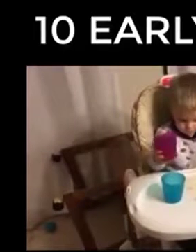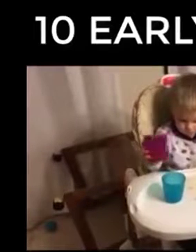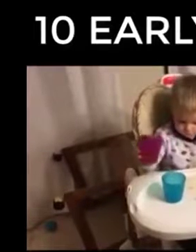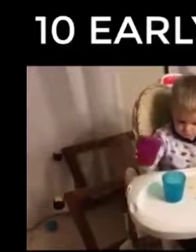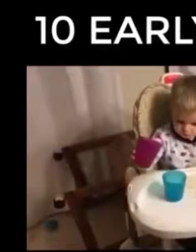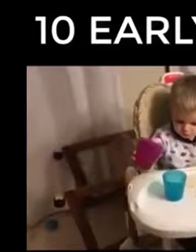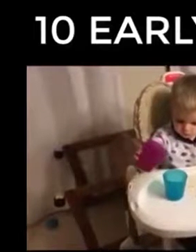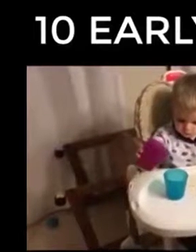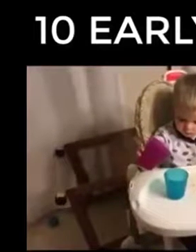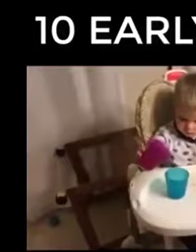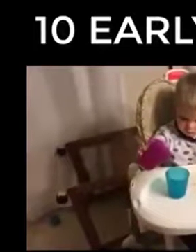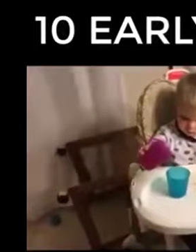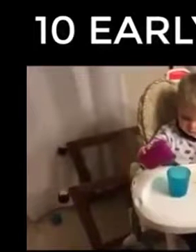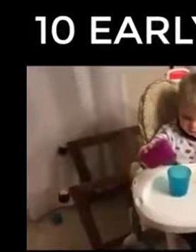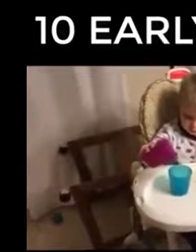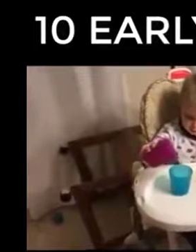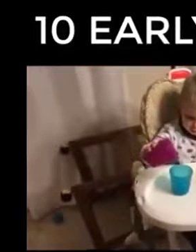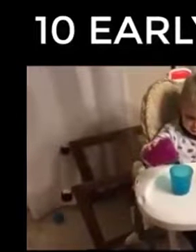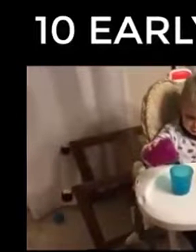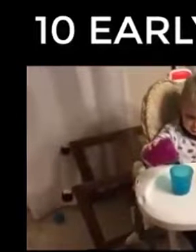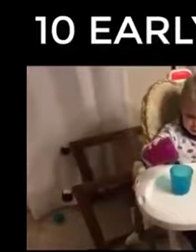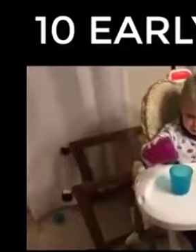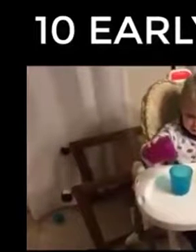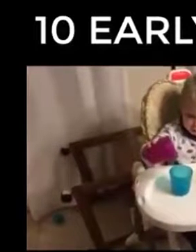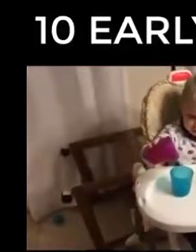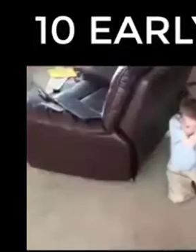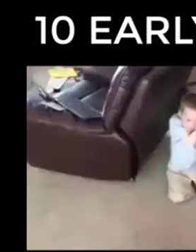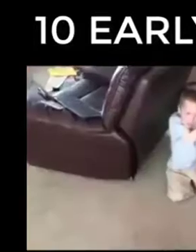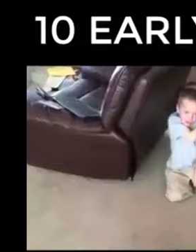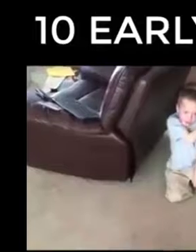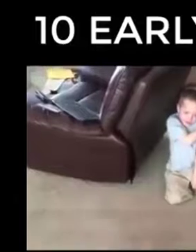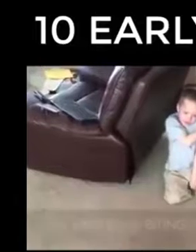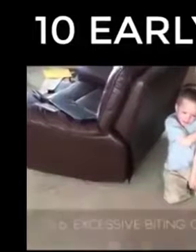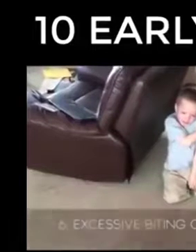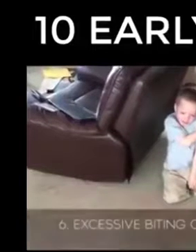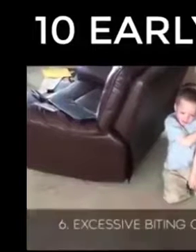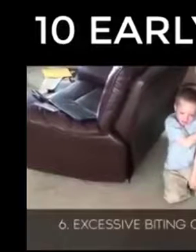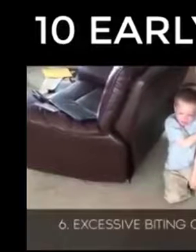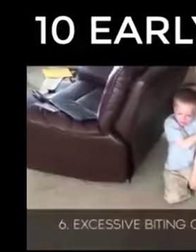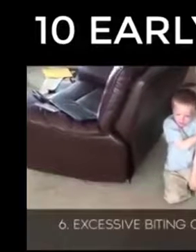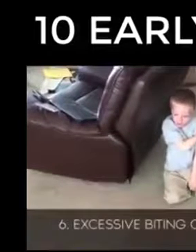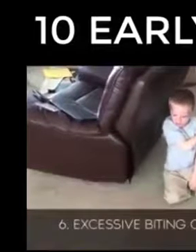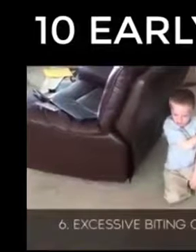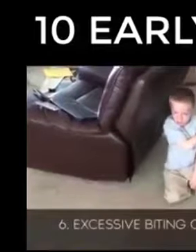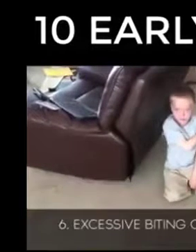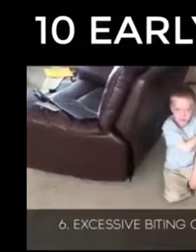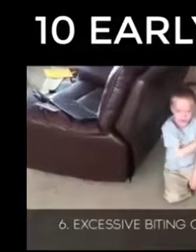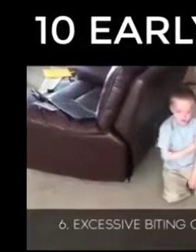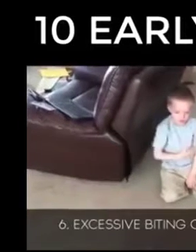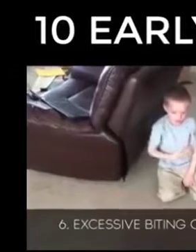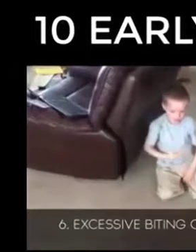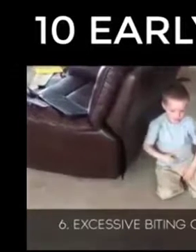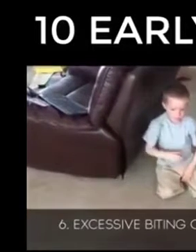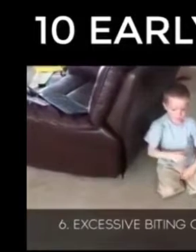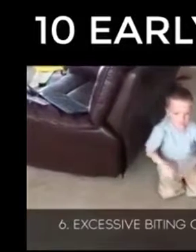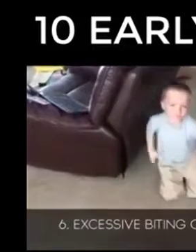autism. Look for extreme obsession and repetition with objects. And number 6, we have very aggressive behavior. All kids fight at some